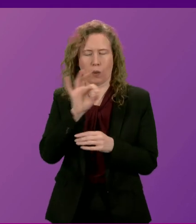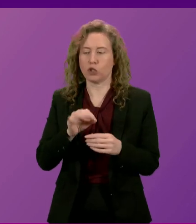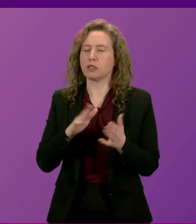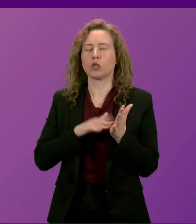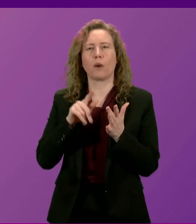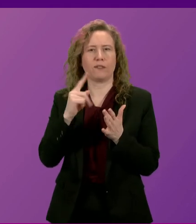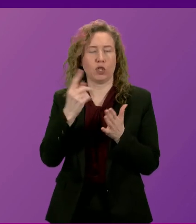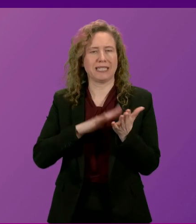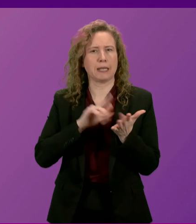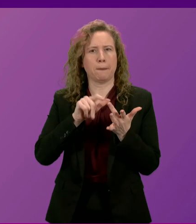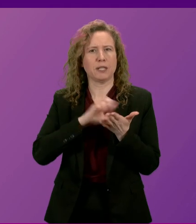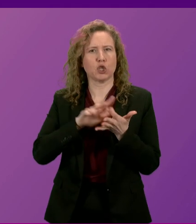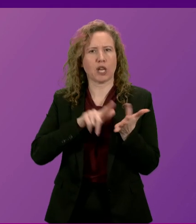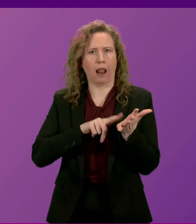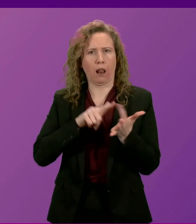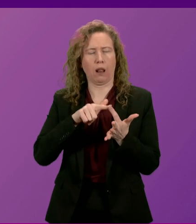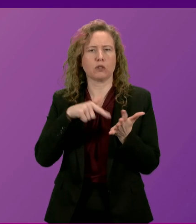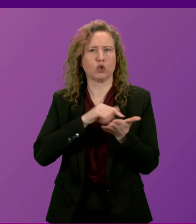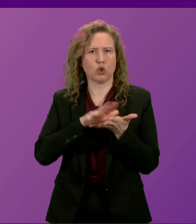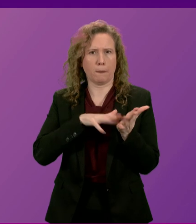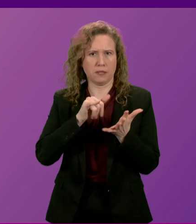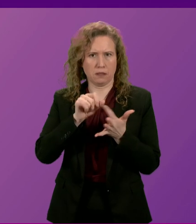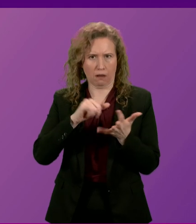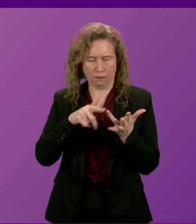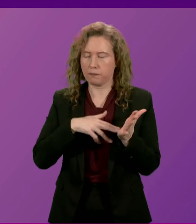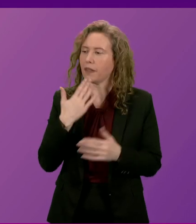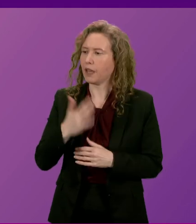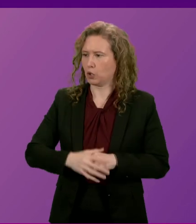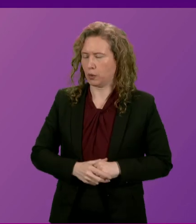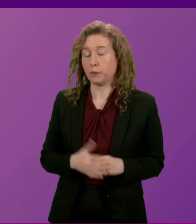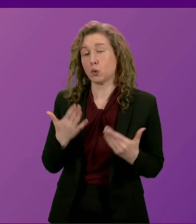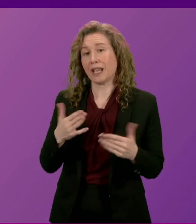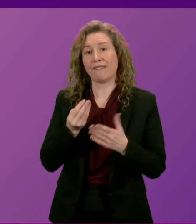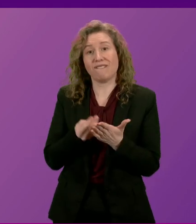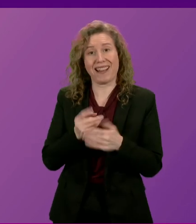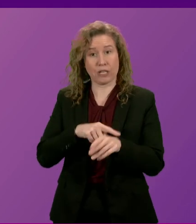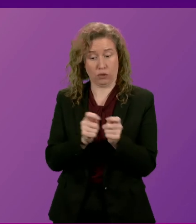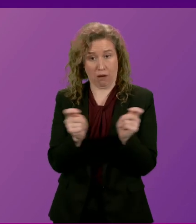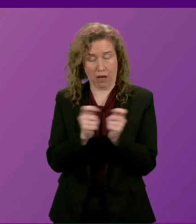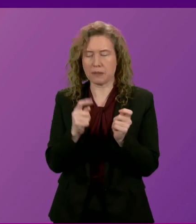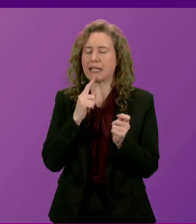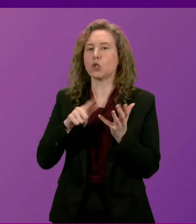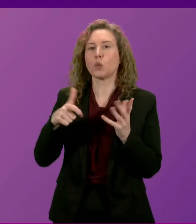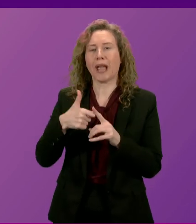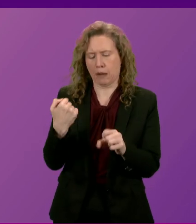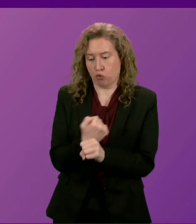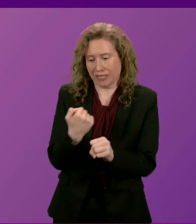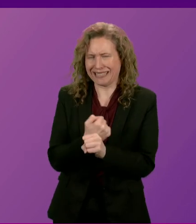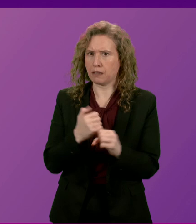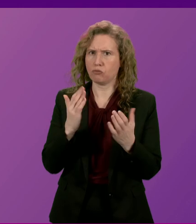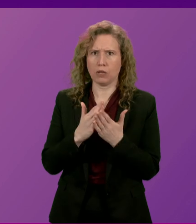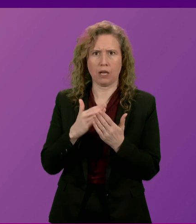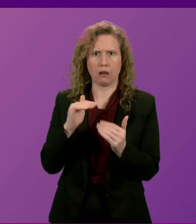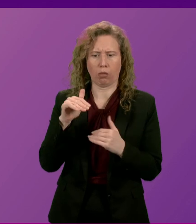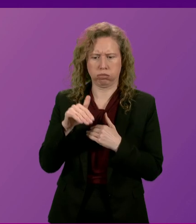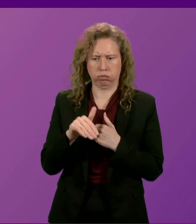Thompson. Thank you, Presiding Officer. Today, the Financial Times reported that UK productivity is at its lowest